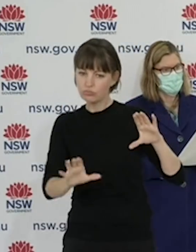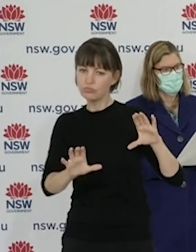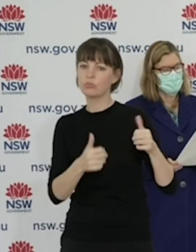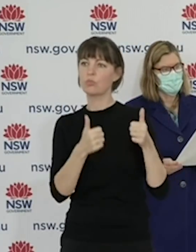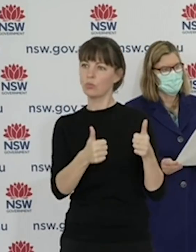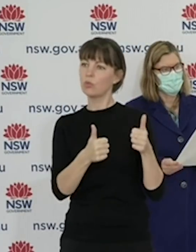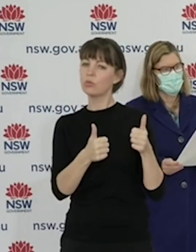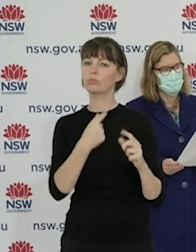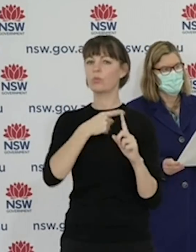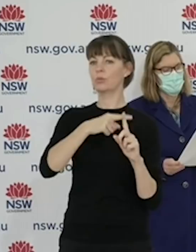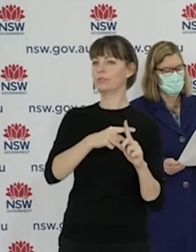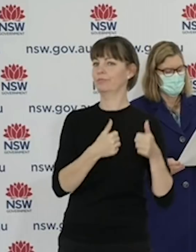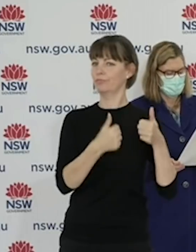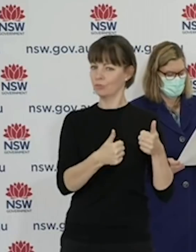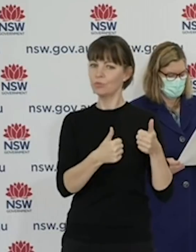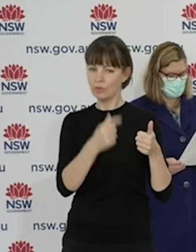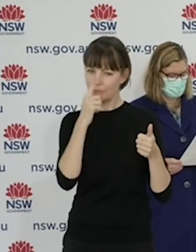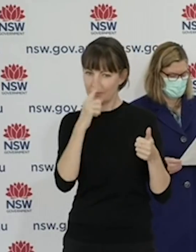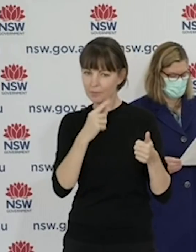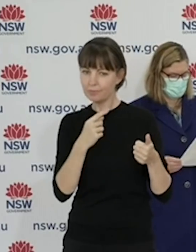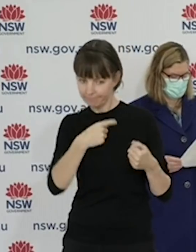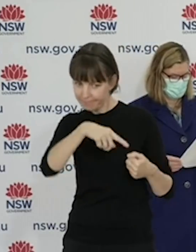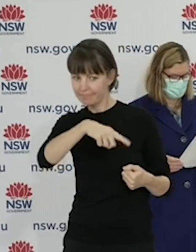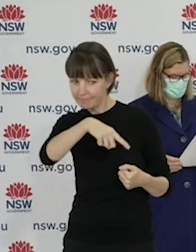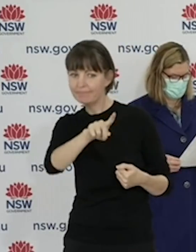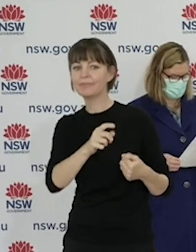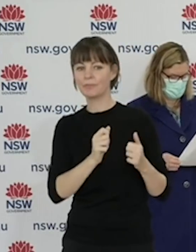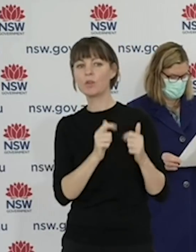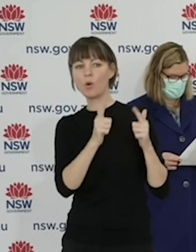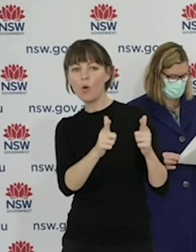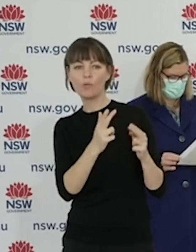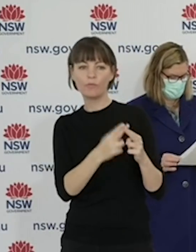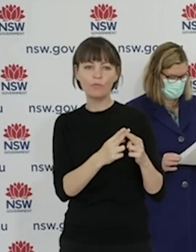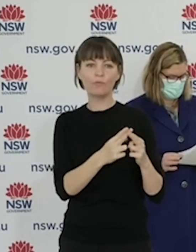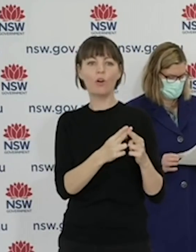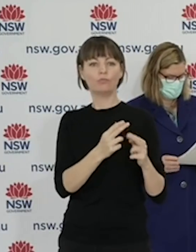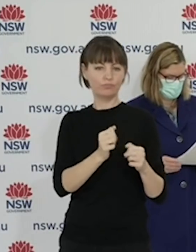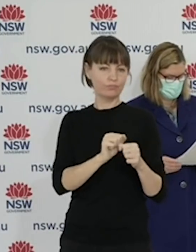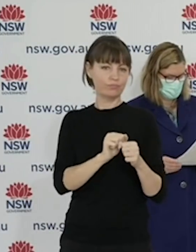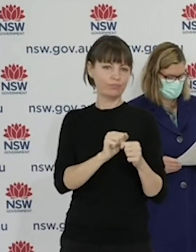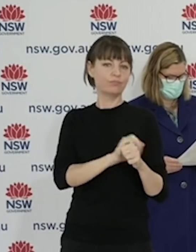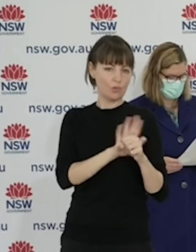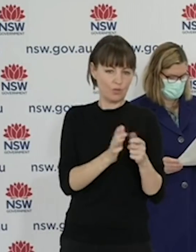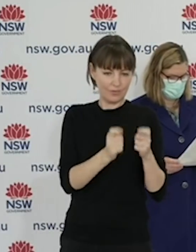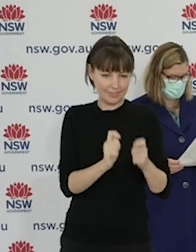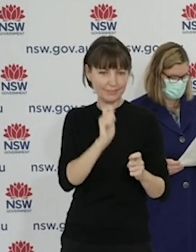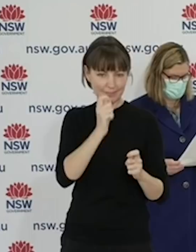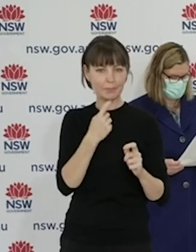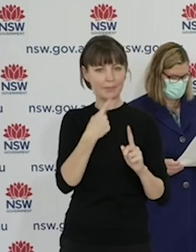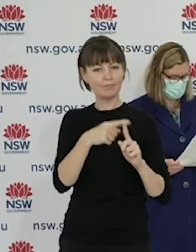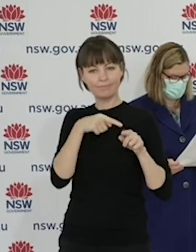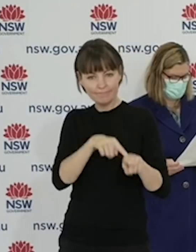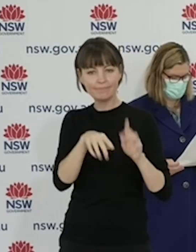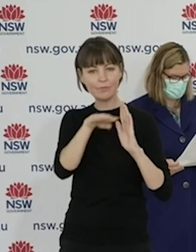have effect. And we ask the community to keep at it, to keep going, and to make sure you stick to the rules. Regrettably, there were